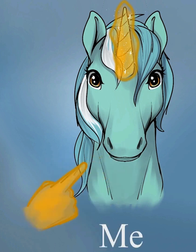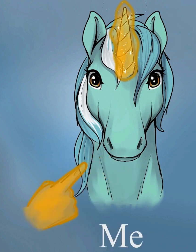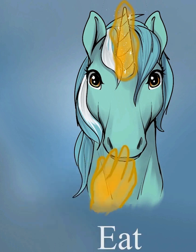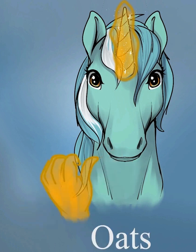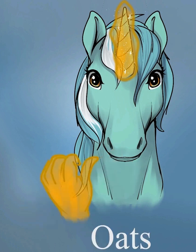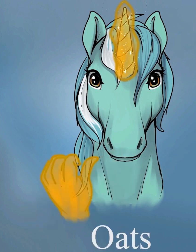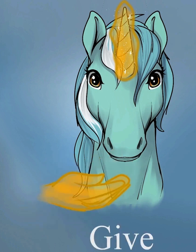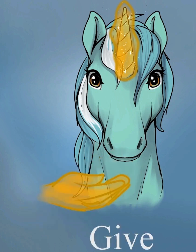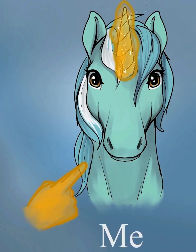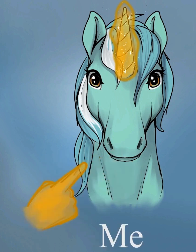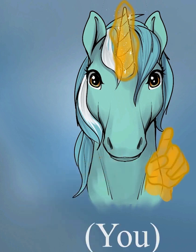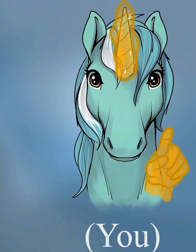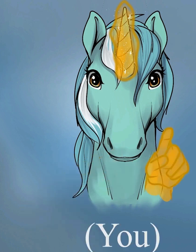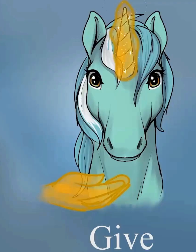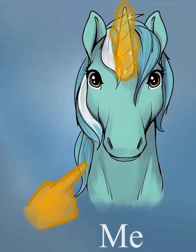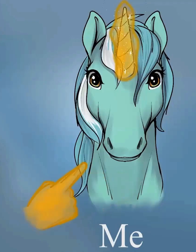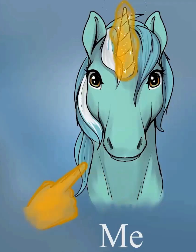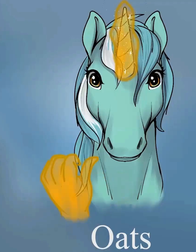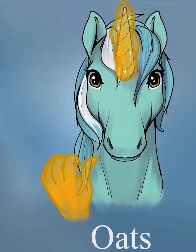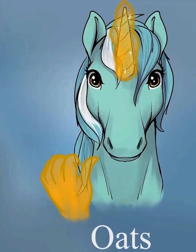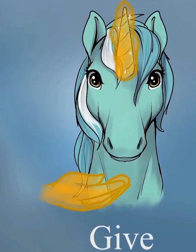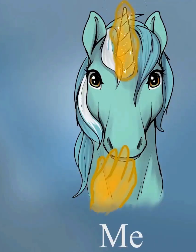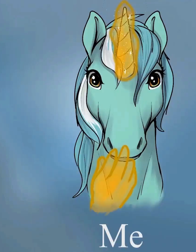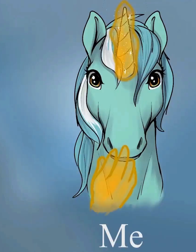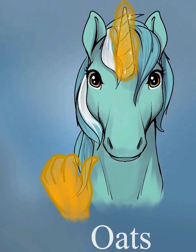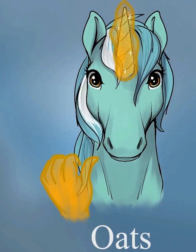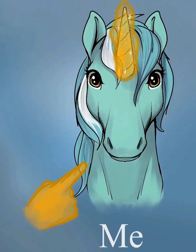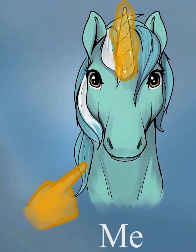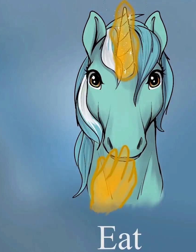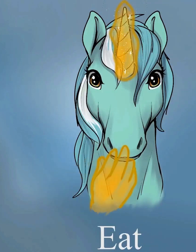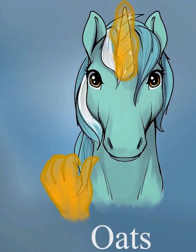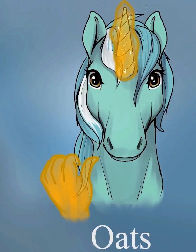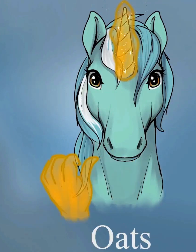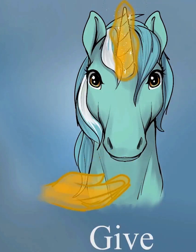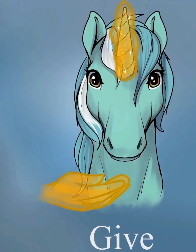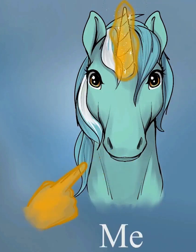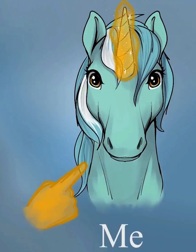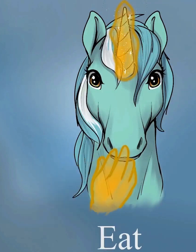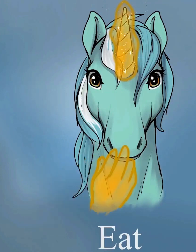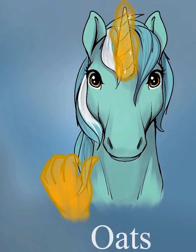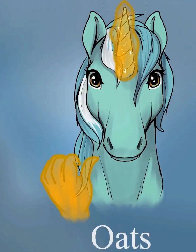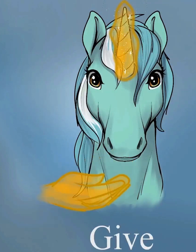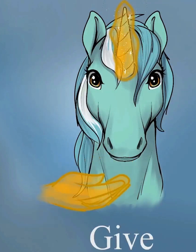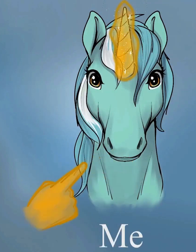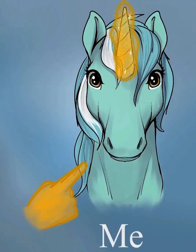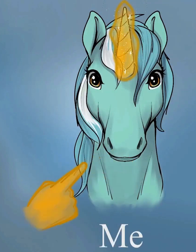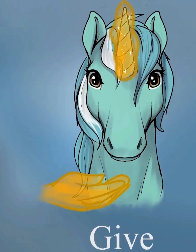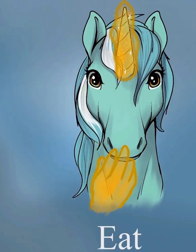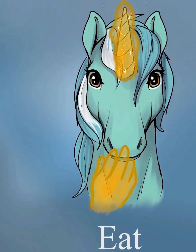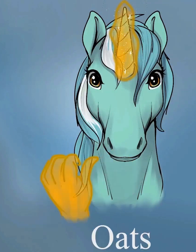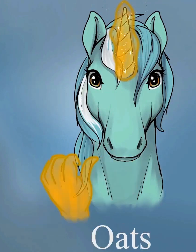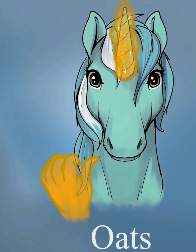me oats, give me you. Give me oats, give me oats, me oats, give me oats, give me, give me oats,